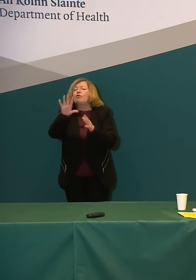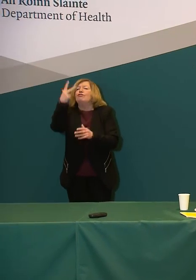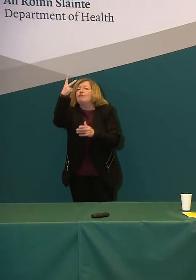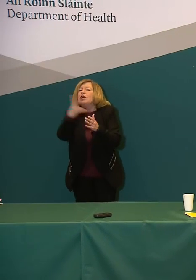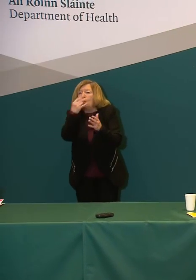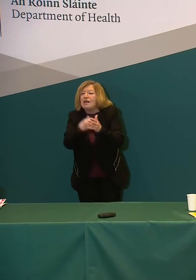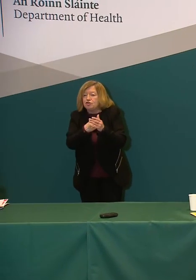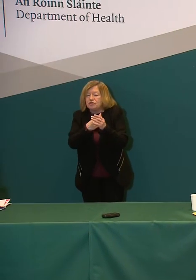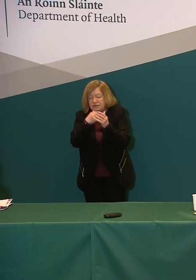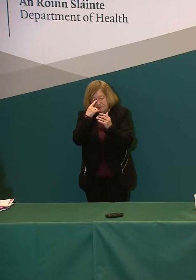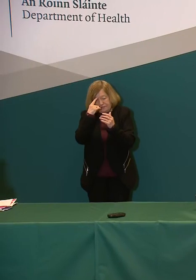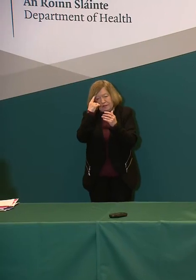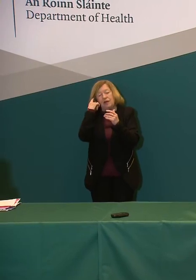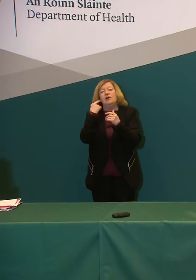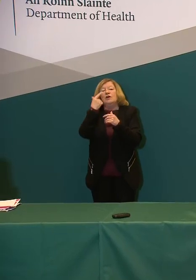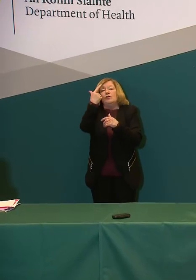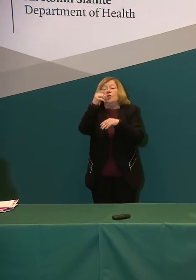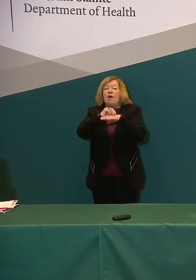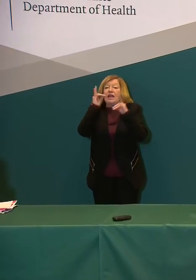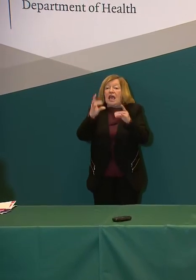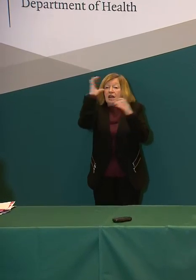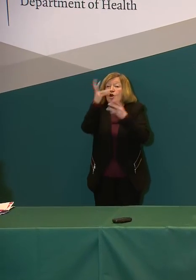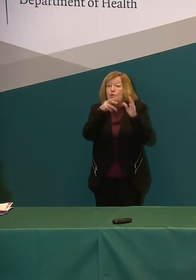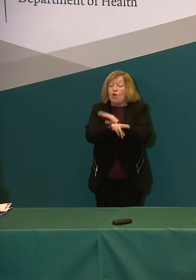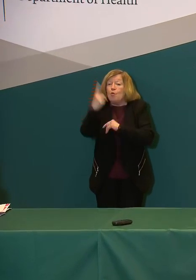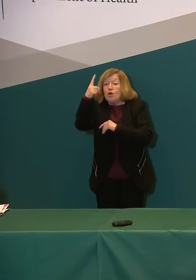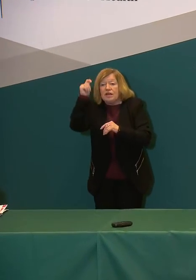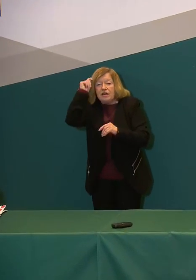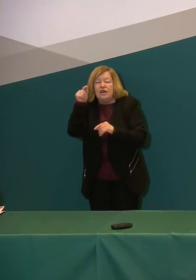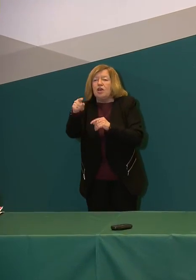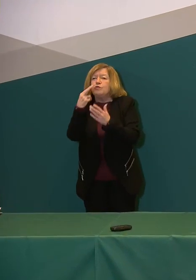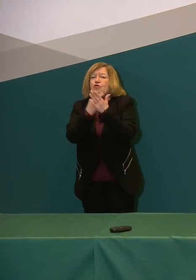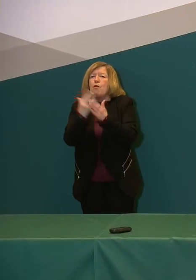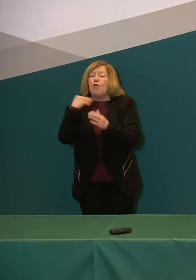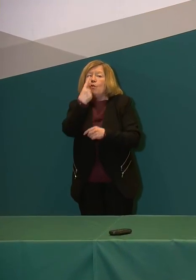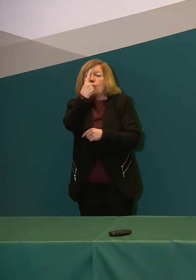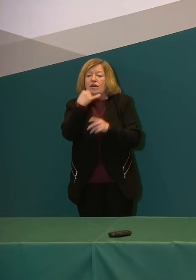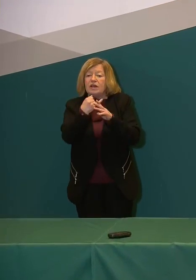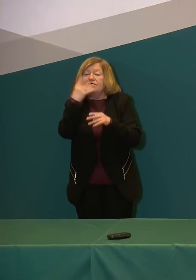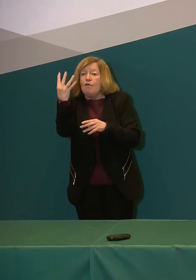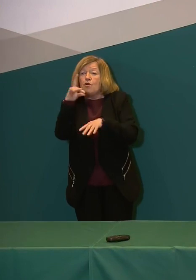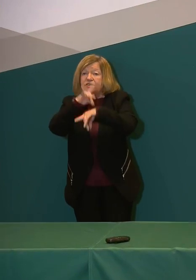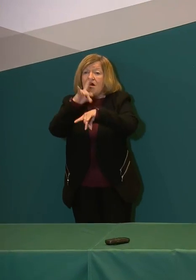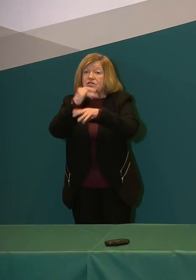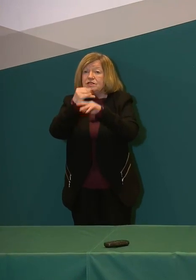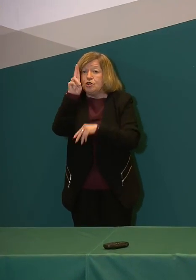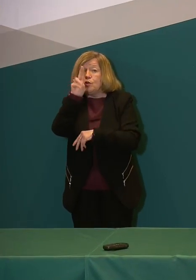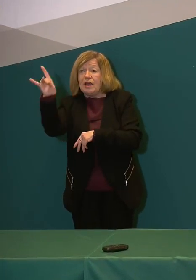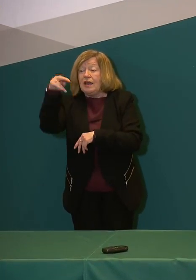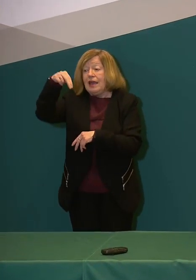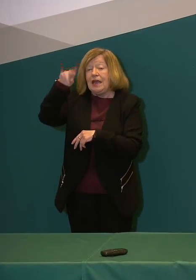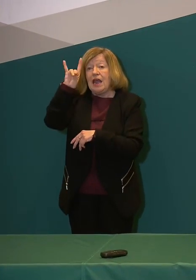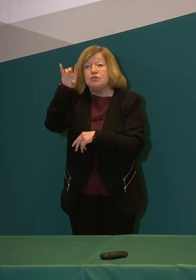three questions, two on healthcare workers and one on testing. It was reported earlier that 1 in 4 doctors in the UK in the